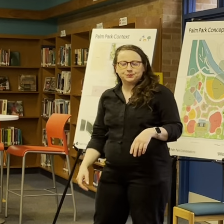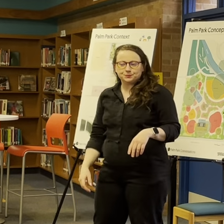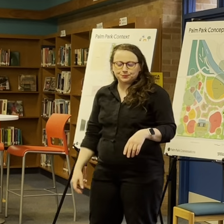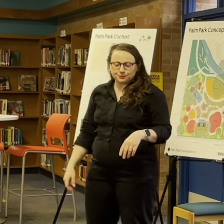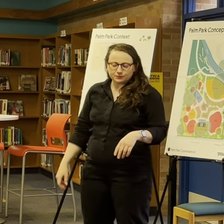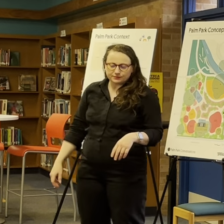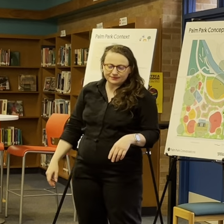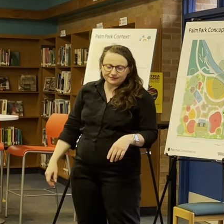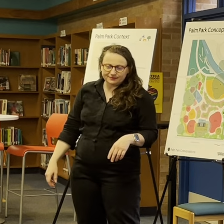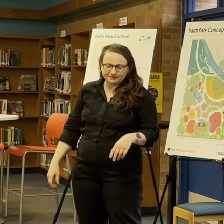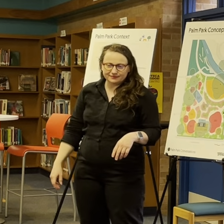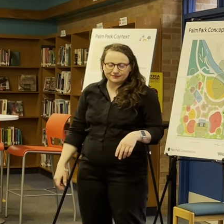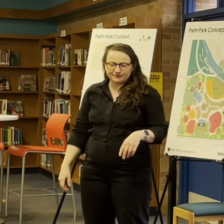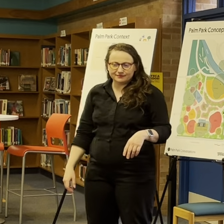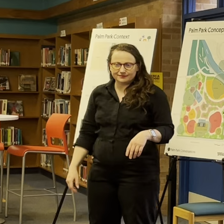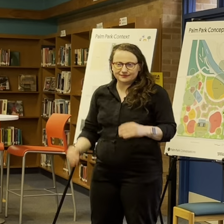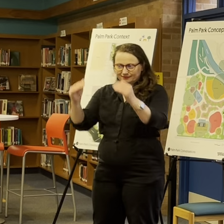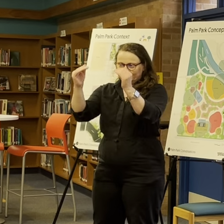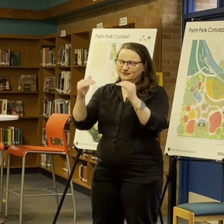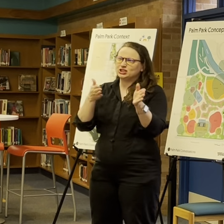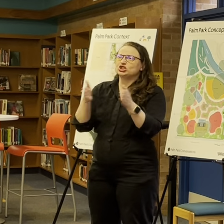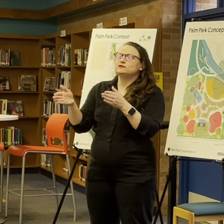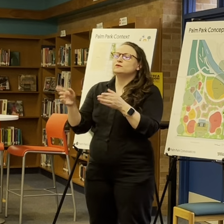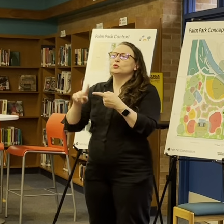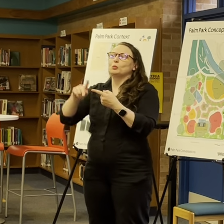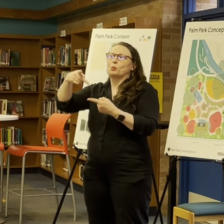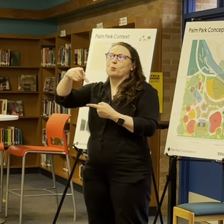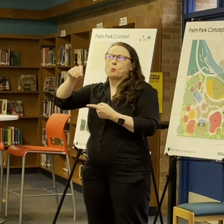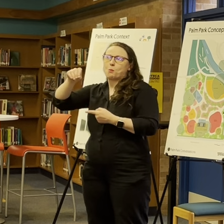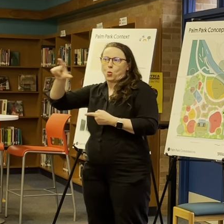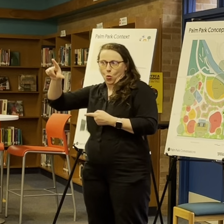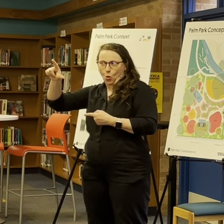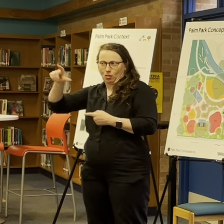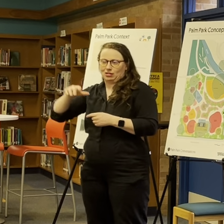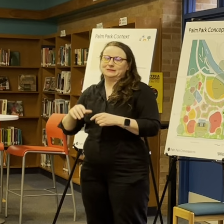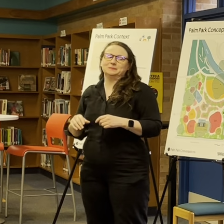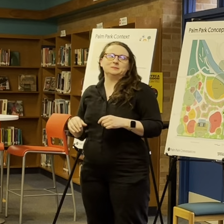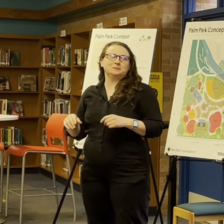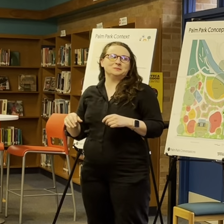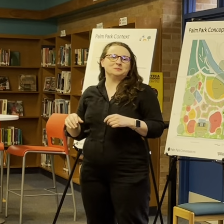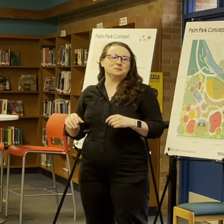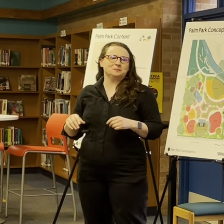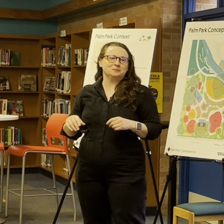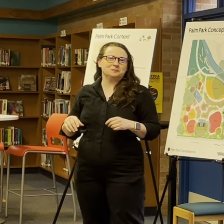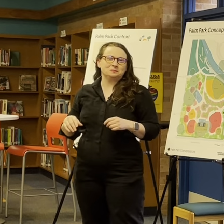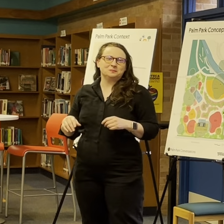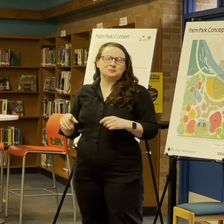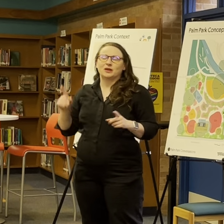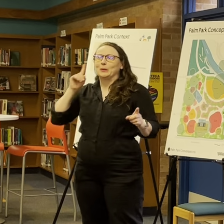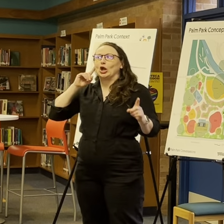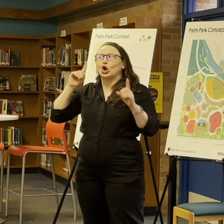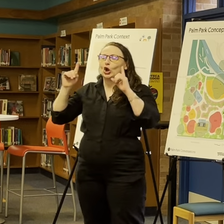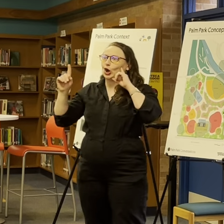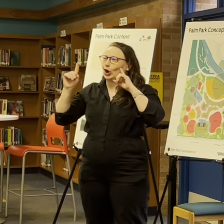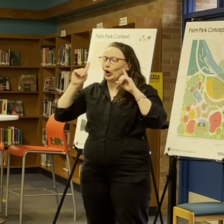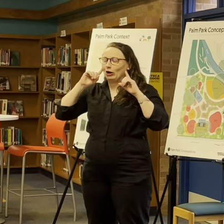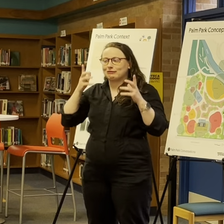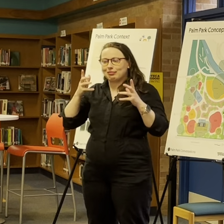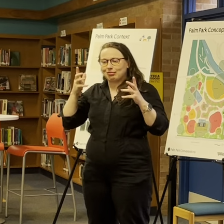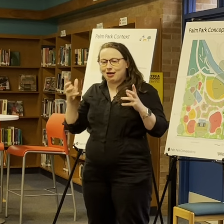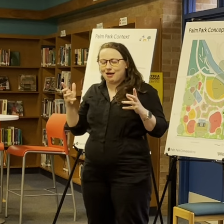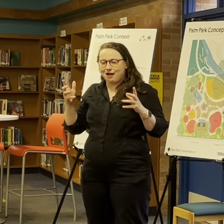So then we're now going to shift to the pool. That's okay. And we heard a lot about, you